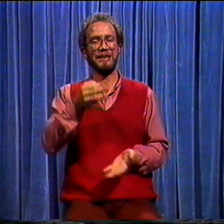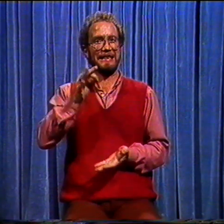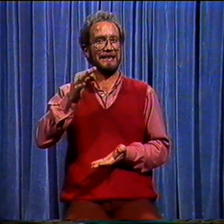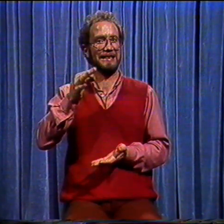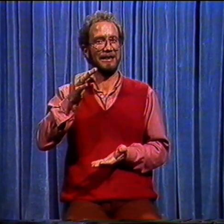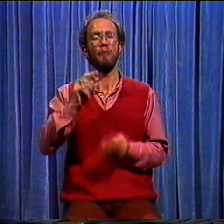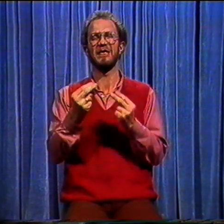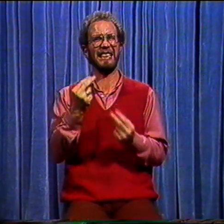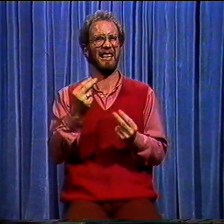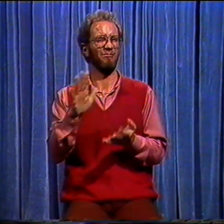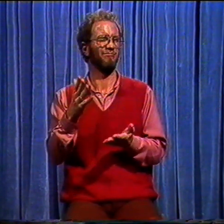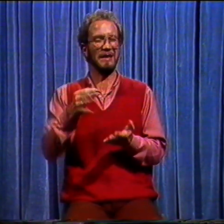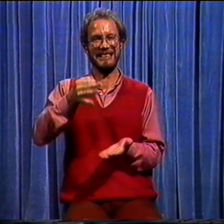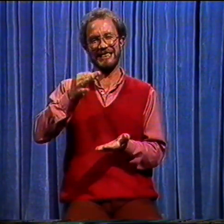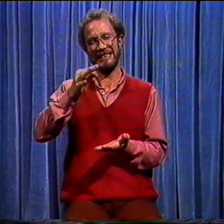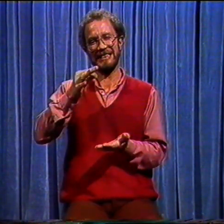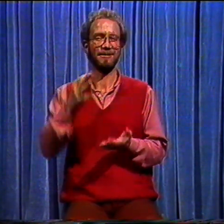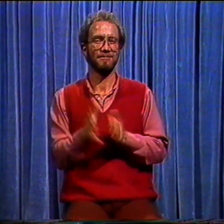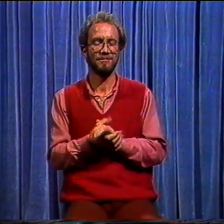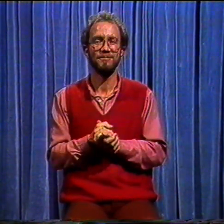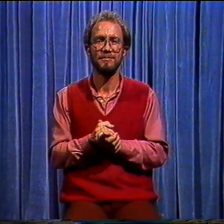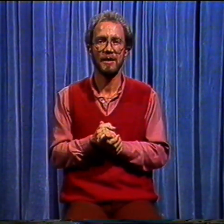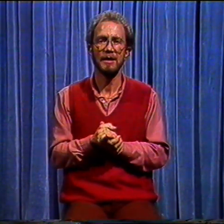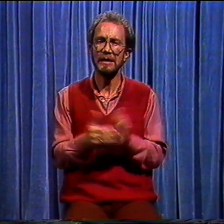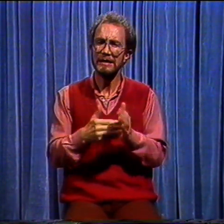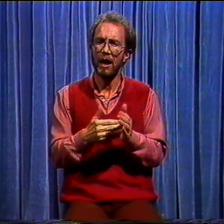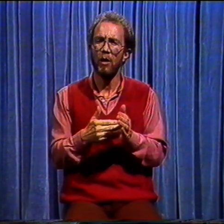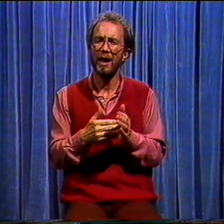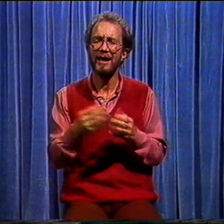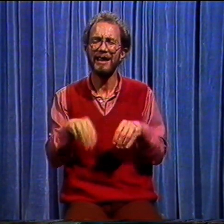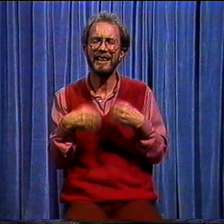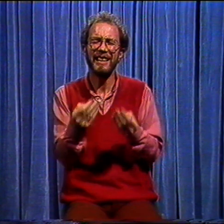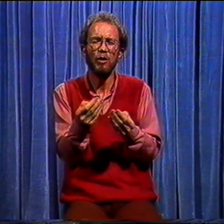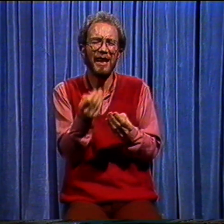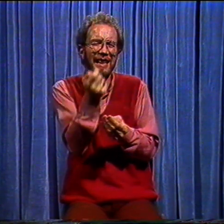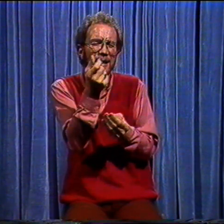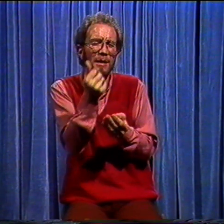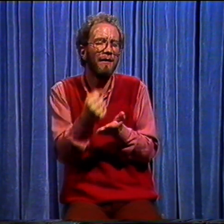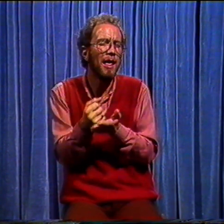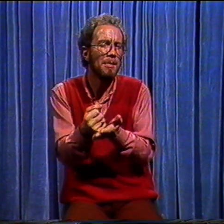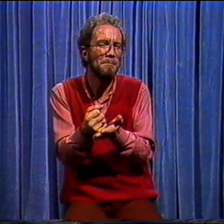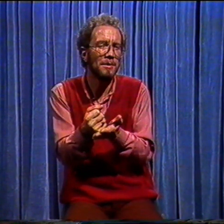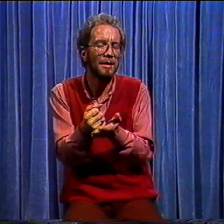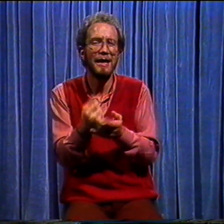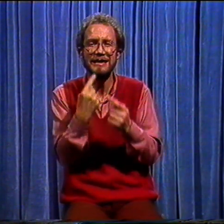for tea, dinner, or tea. Now, I'm going to give you a little bit of